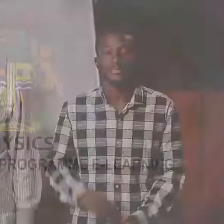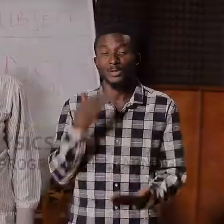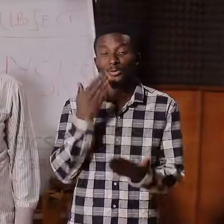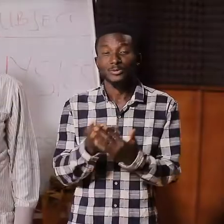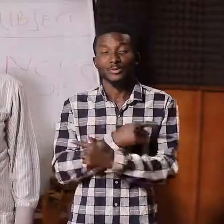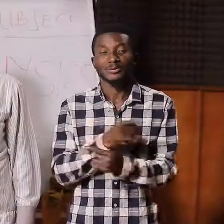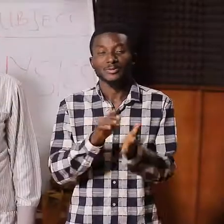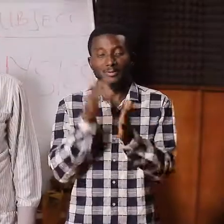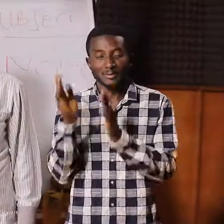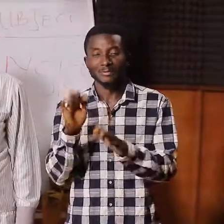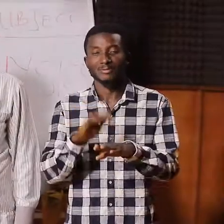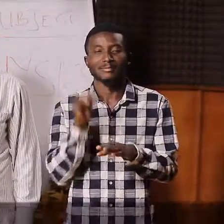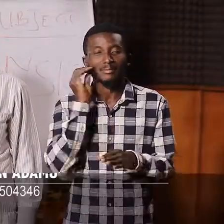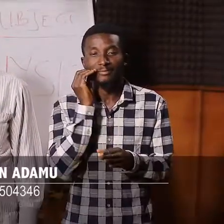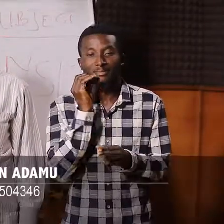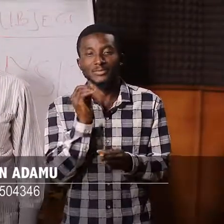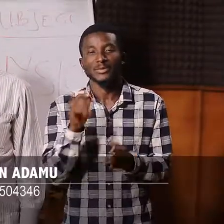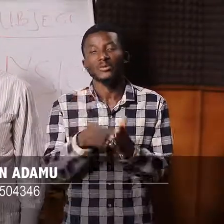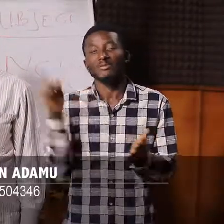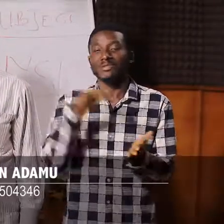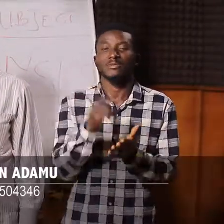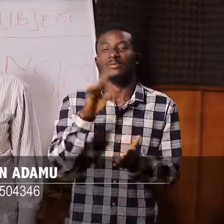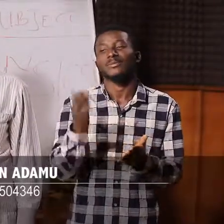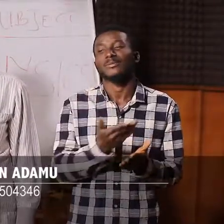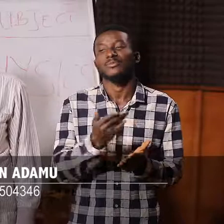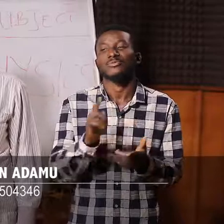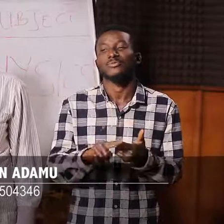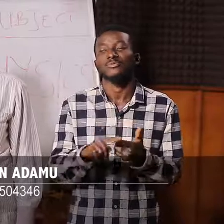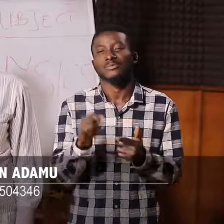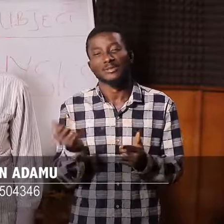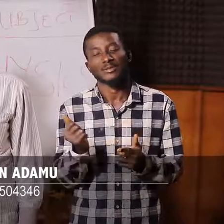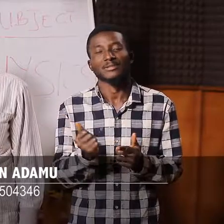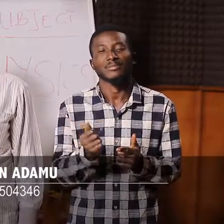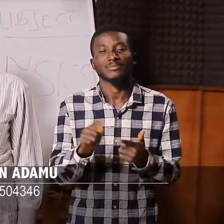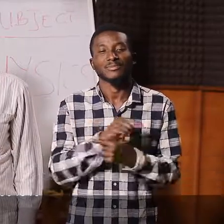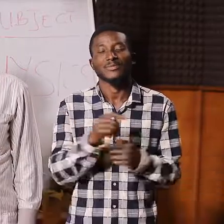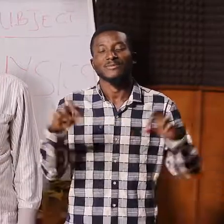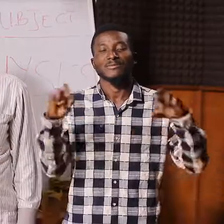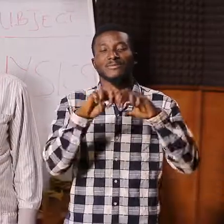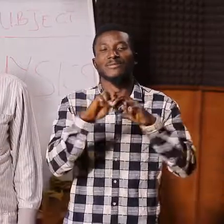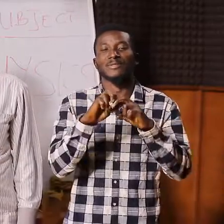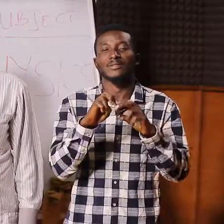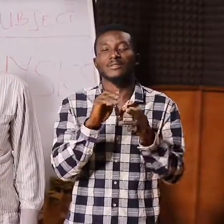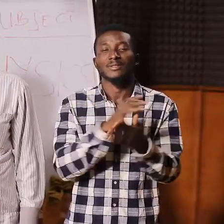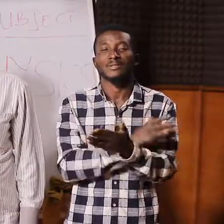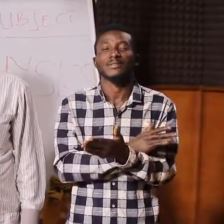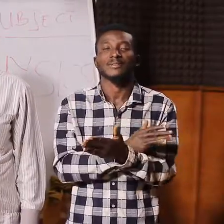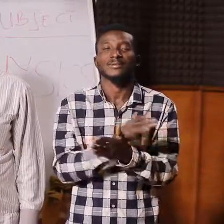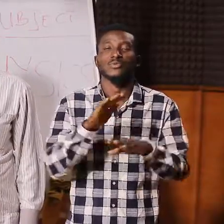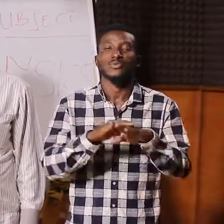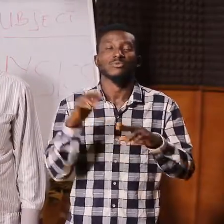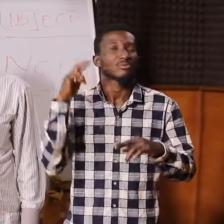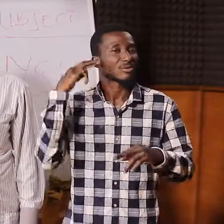Good day, learners at home. Once again, you are welcome to today's physics lesson